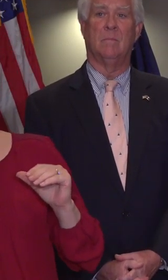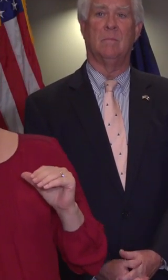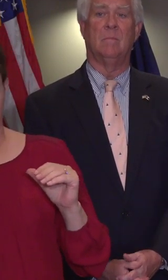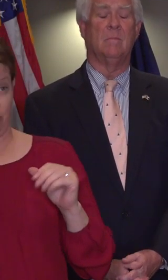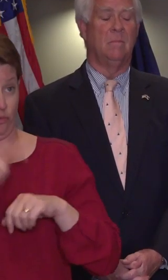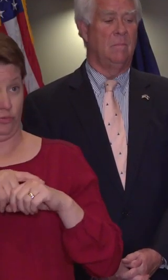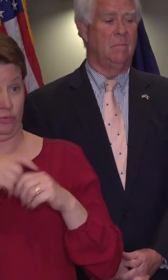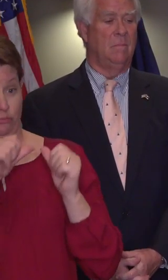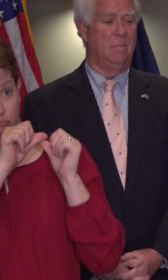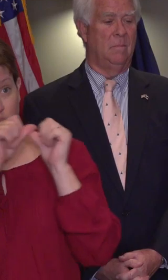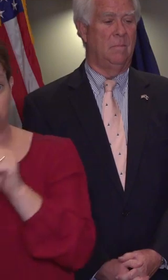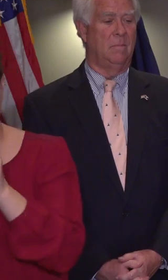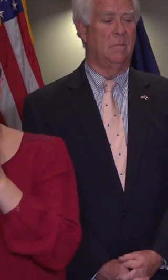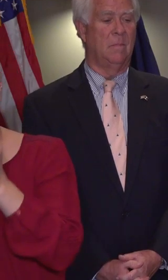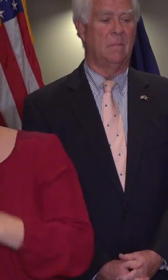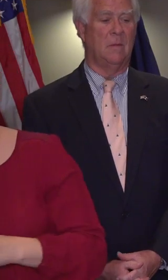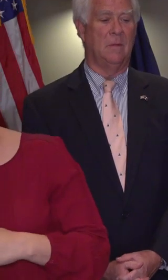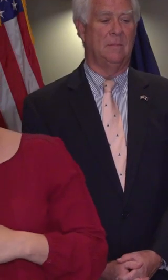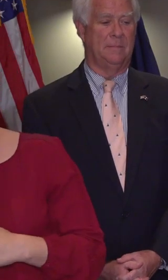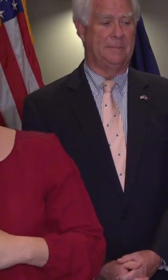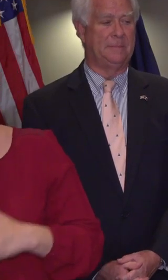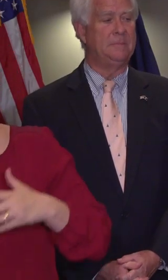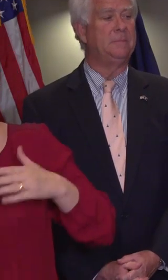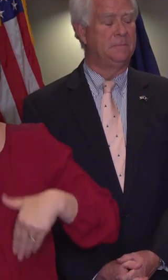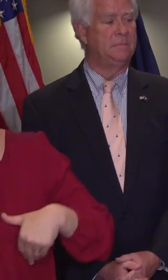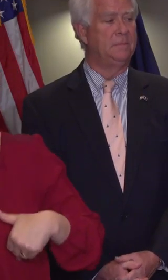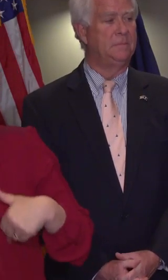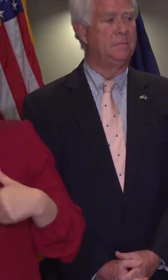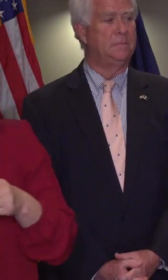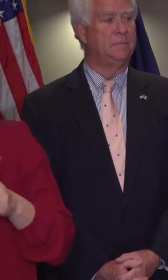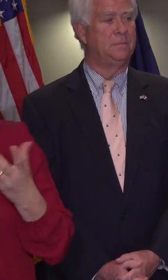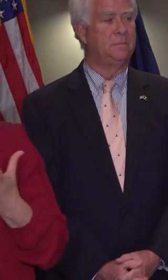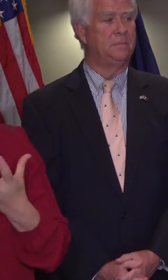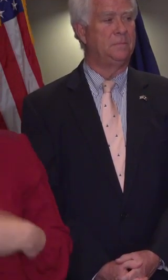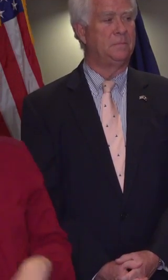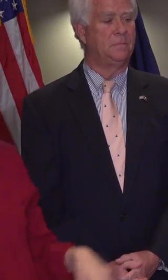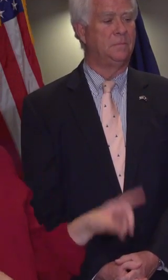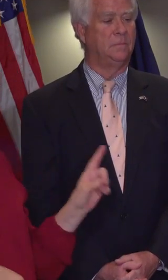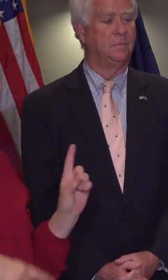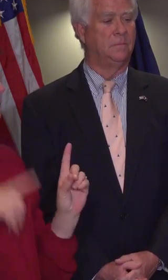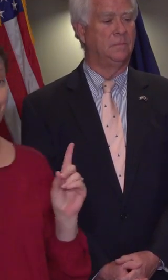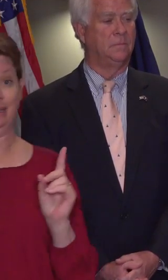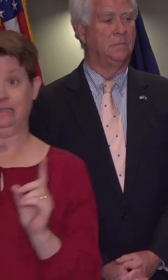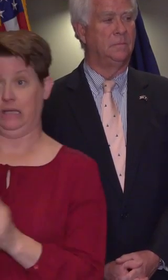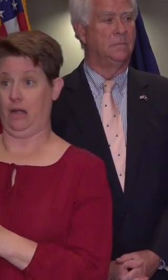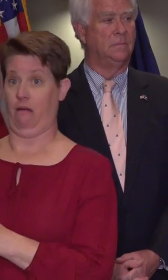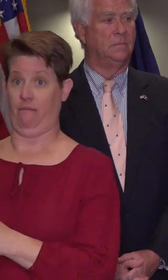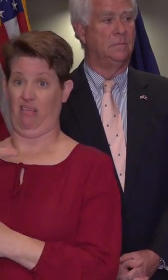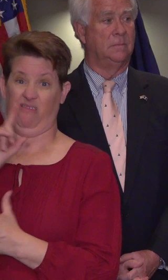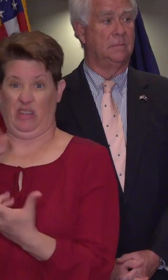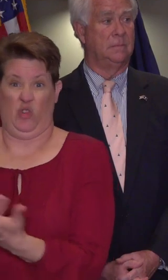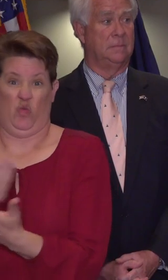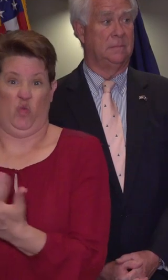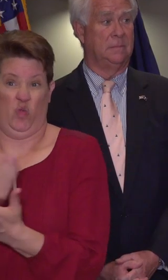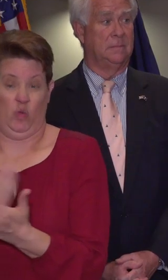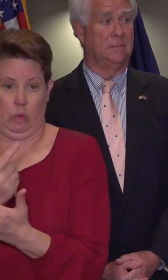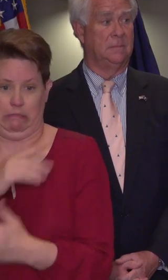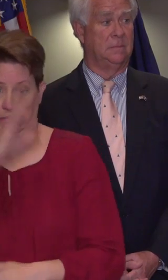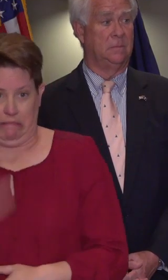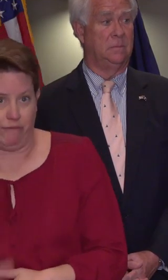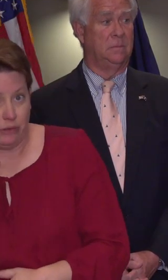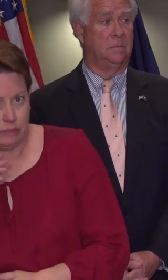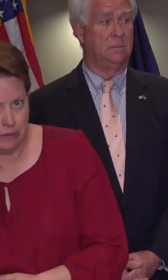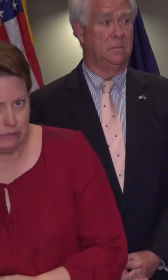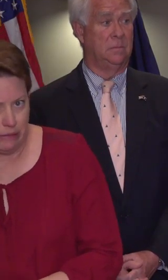the spring or summer, or do we not know enough information about that yet? Because this is a novel virus and we've never actually experienced